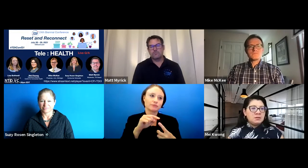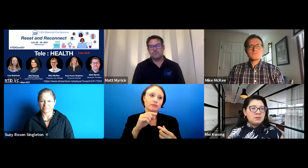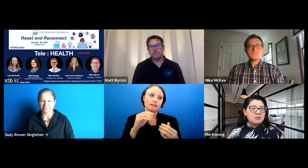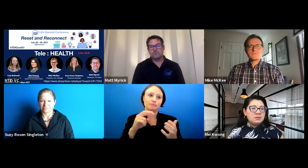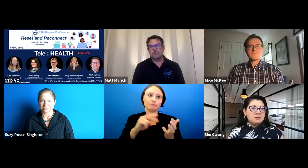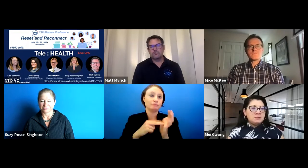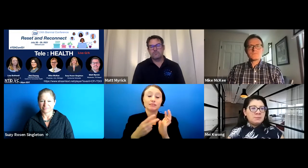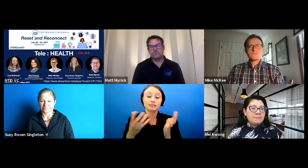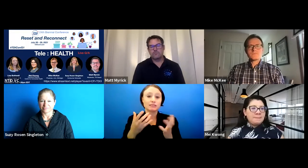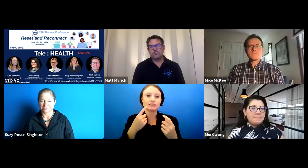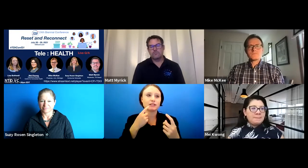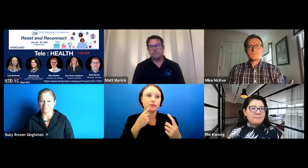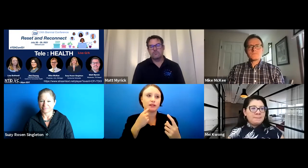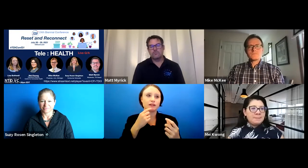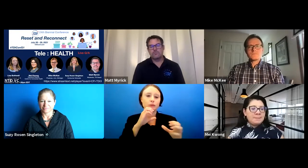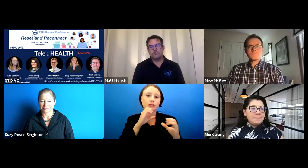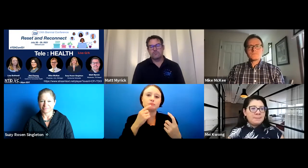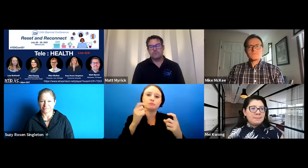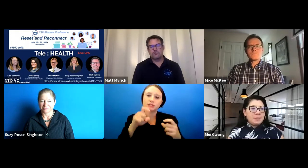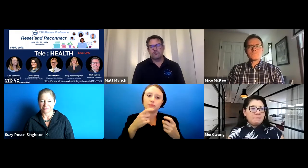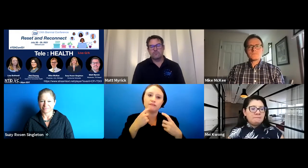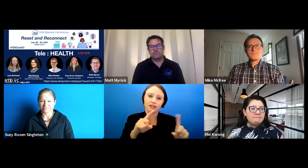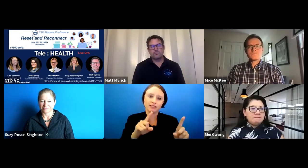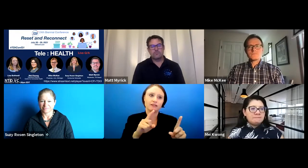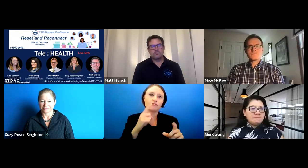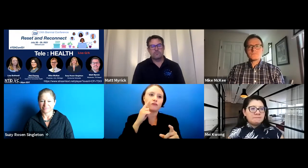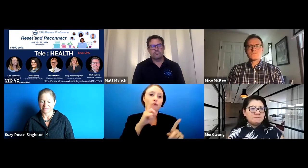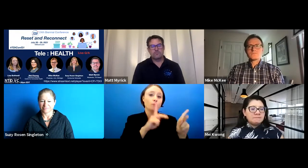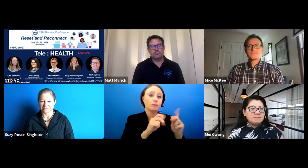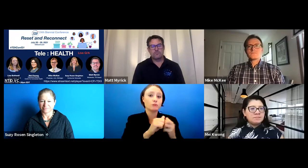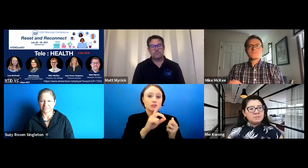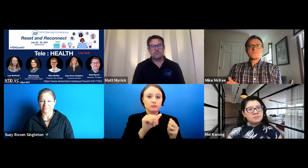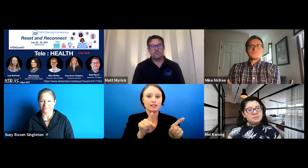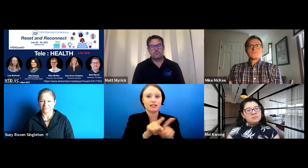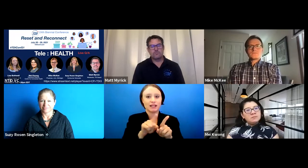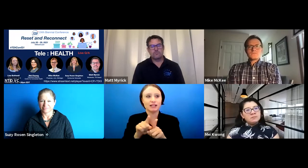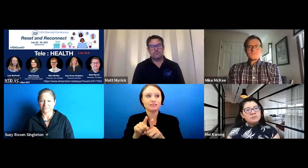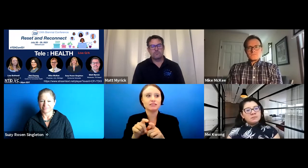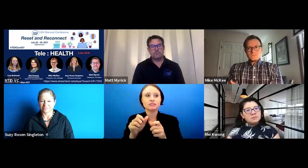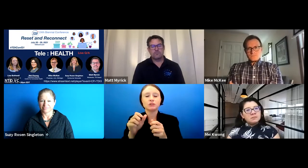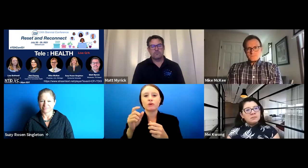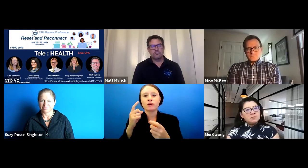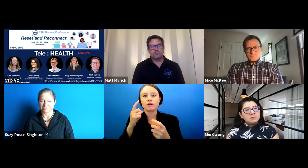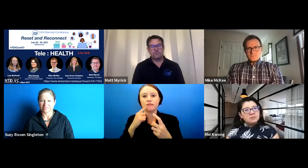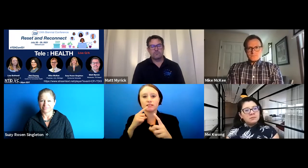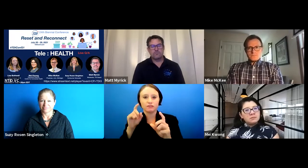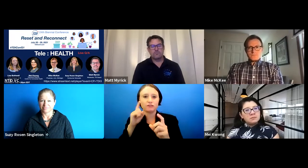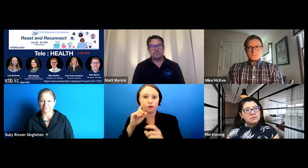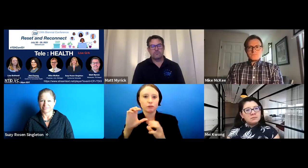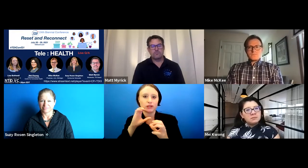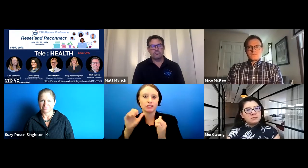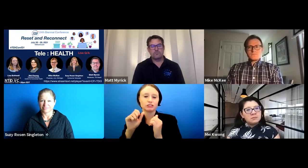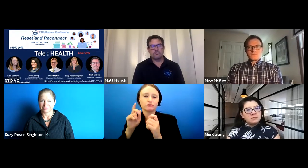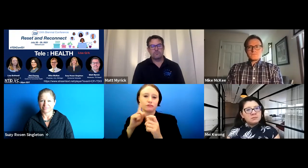Effective communication would mean the communication must be effective for people with disabilities on an